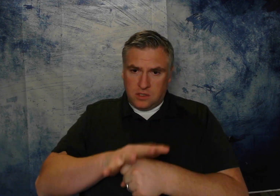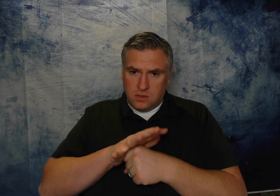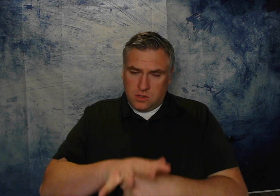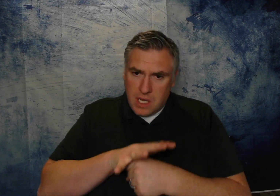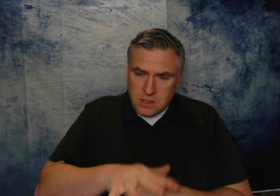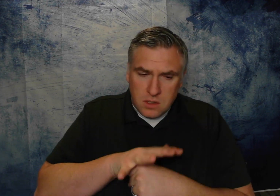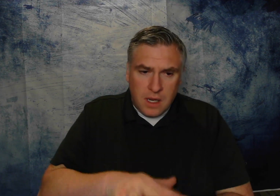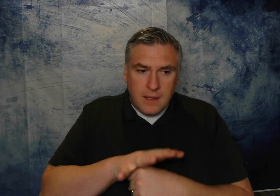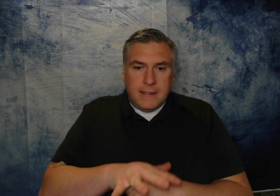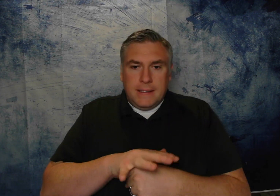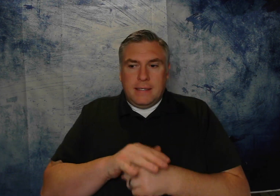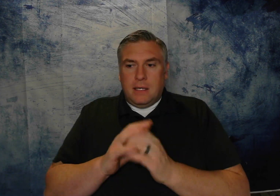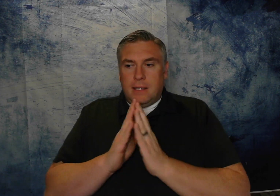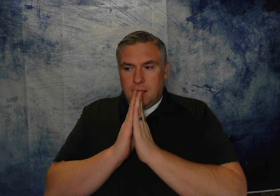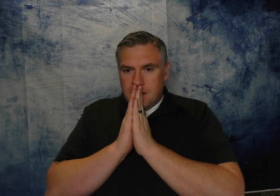something that we stress over.